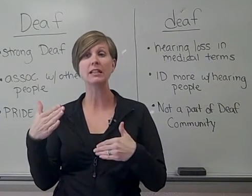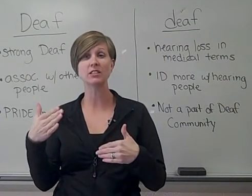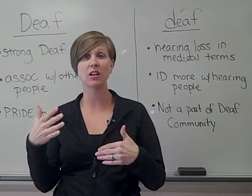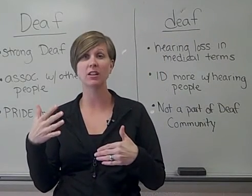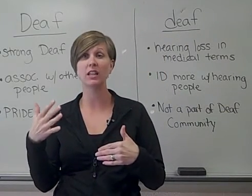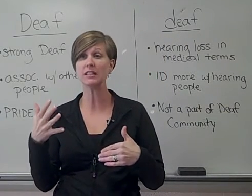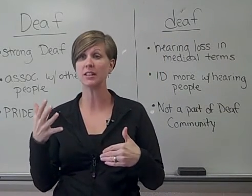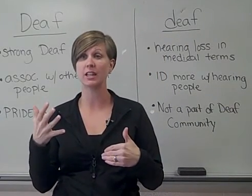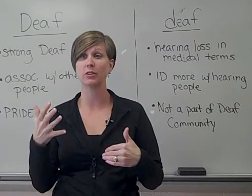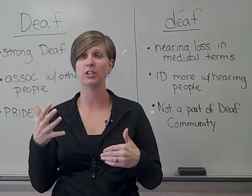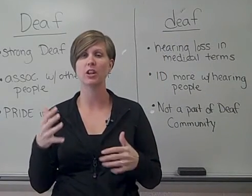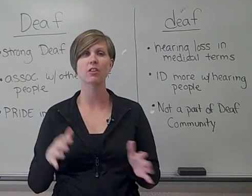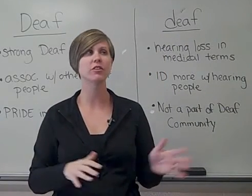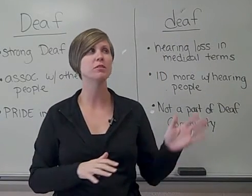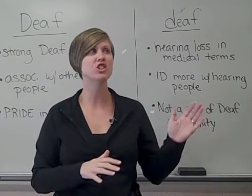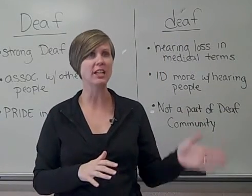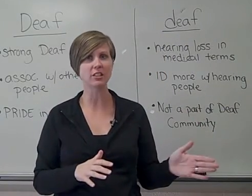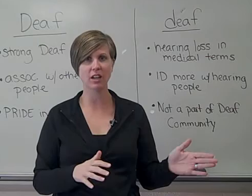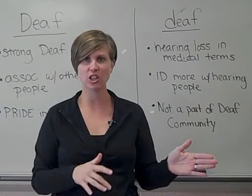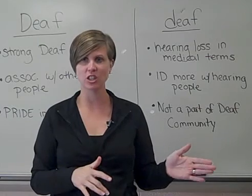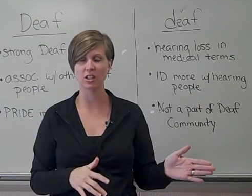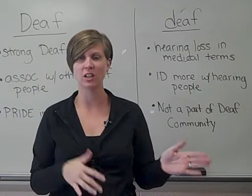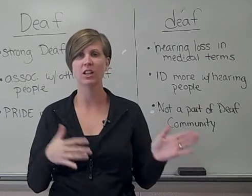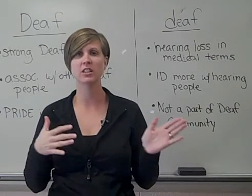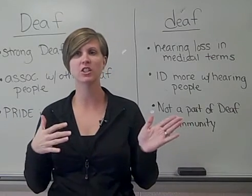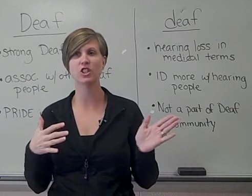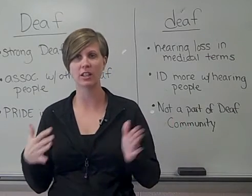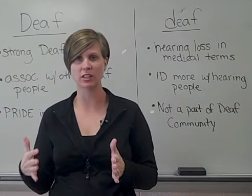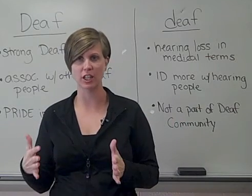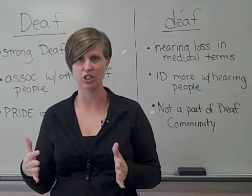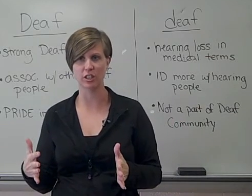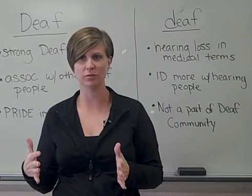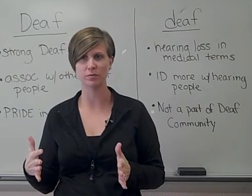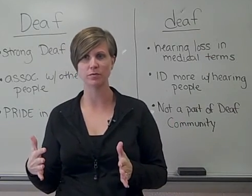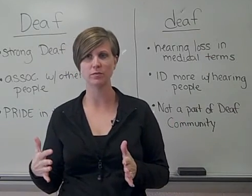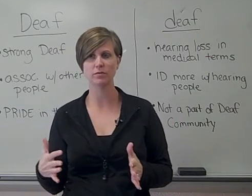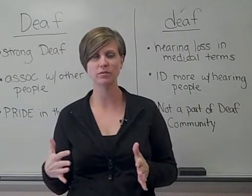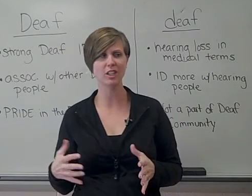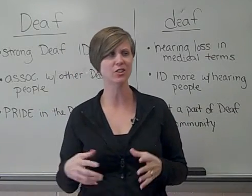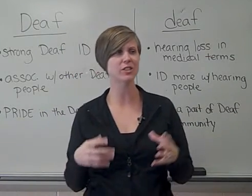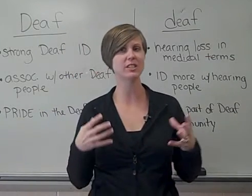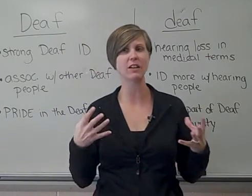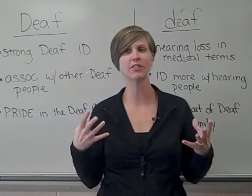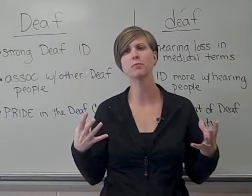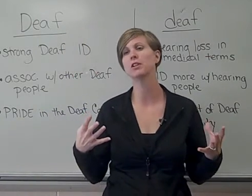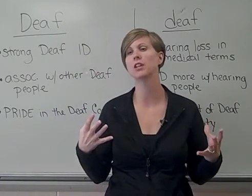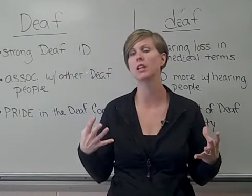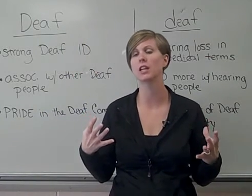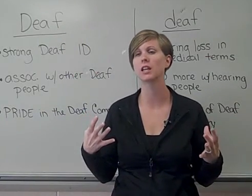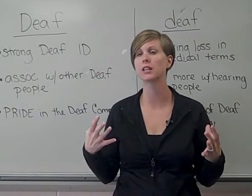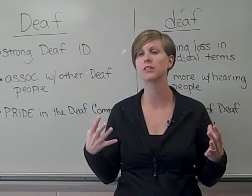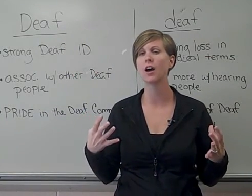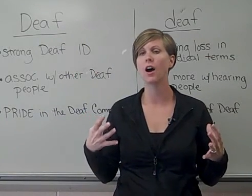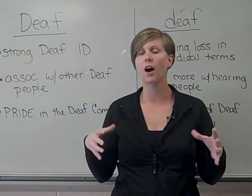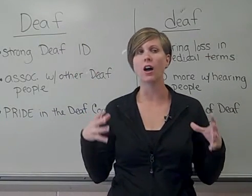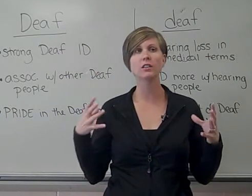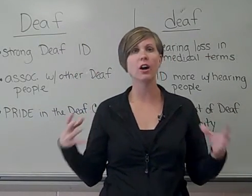passed on its language from generation to generation. The deaf community is a